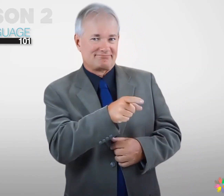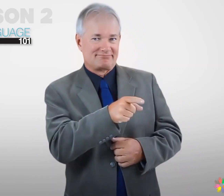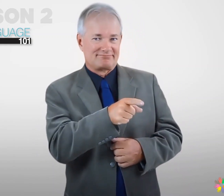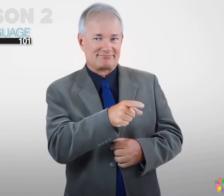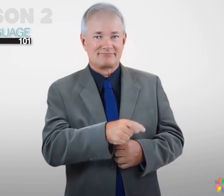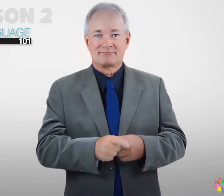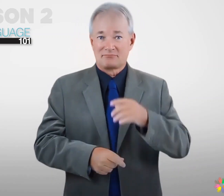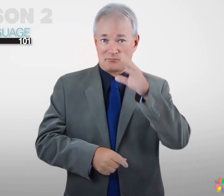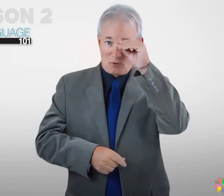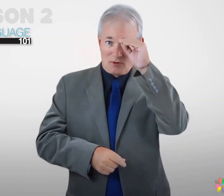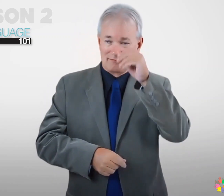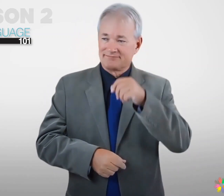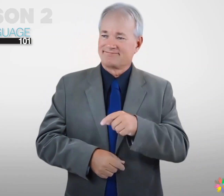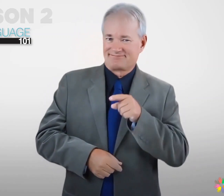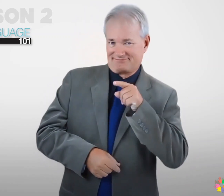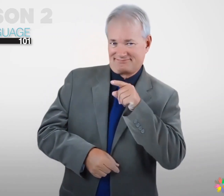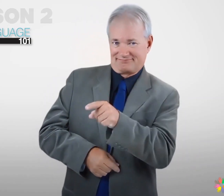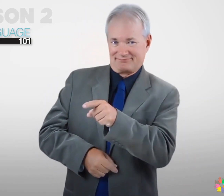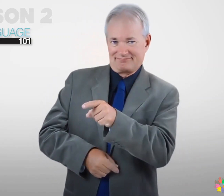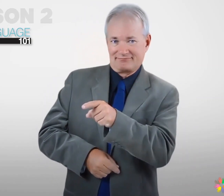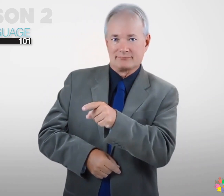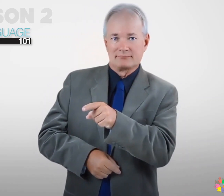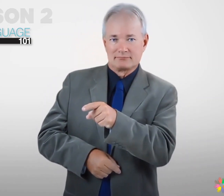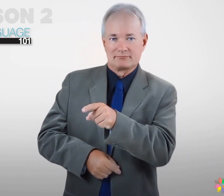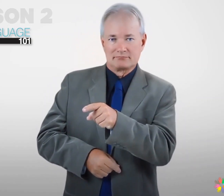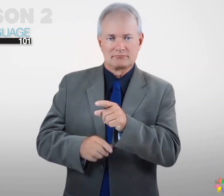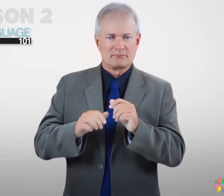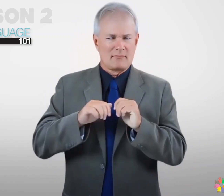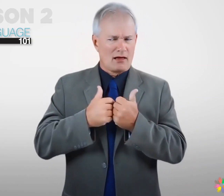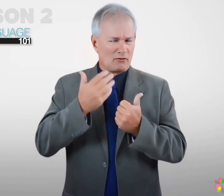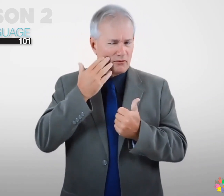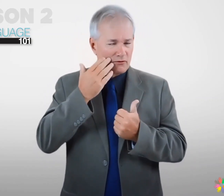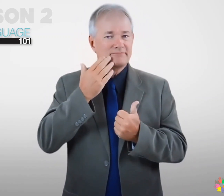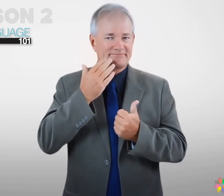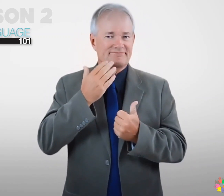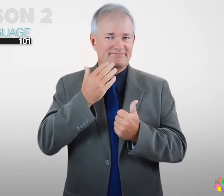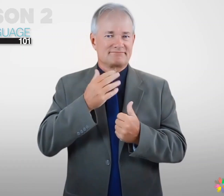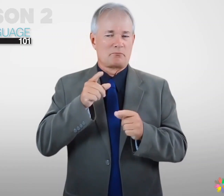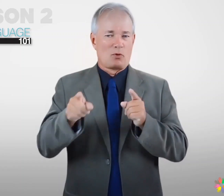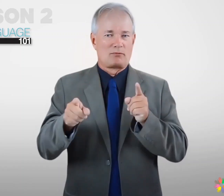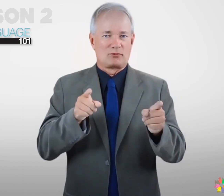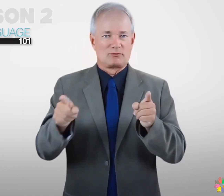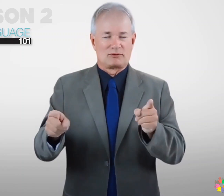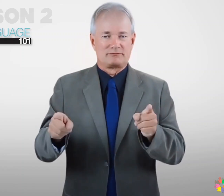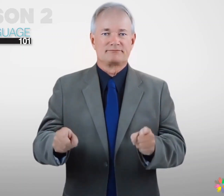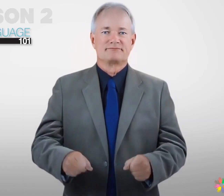your index finger. He, using your index finger. So that's how you know.